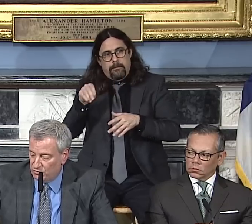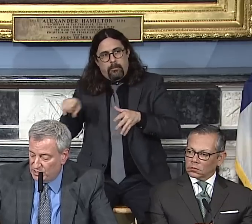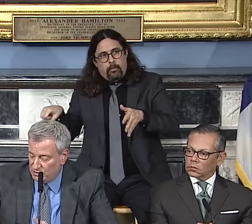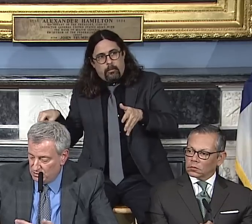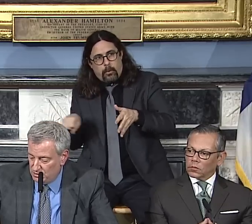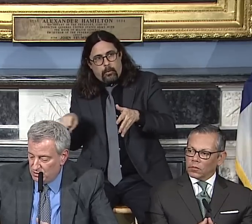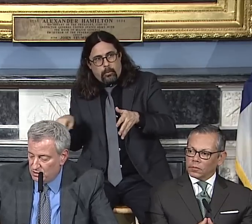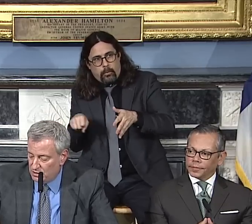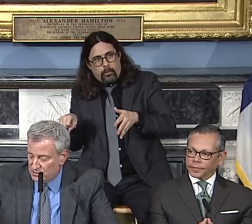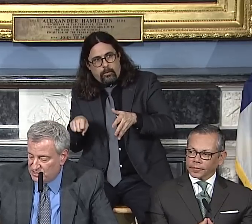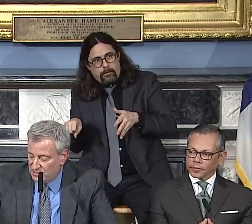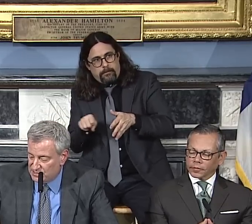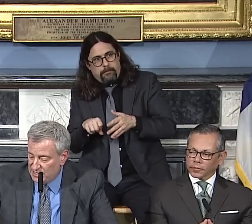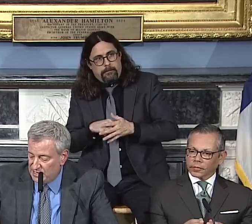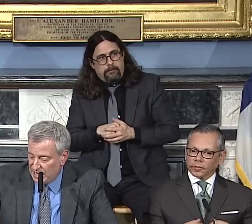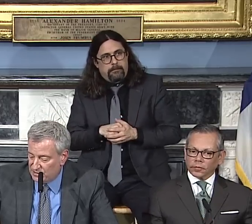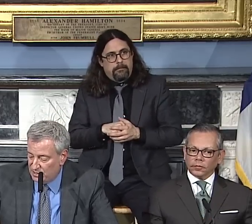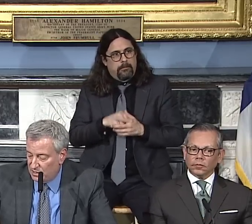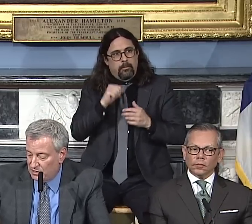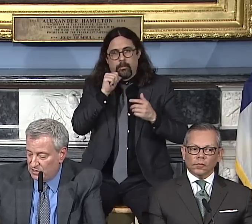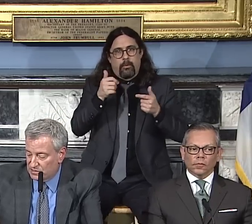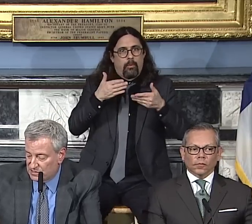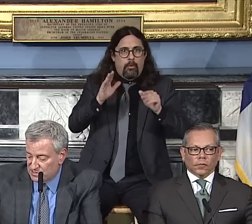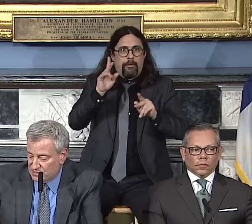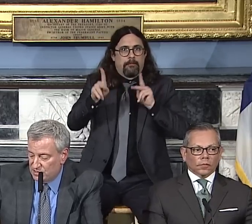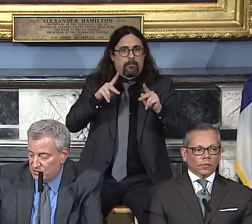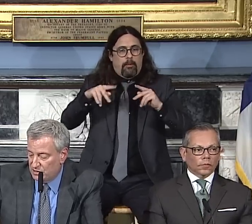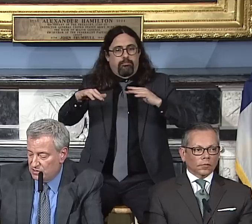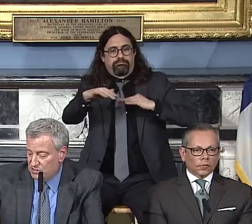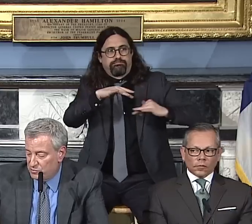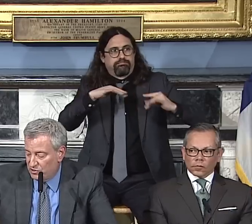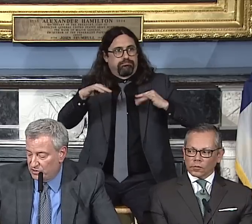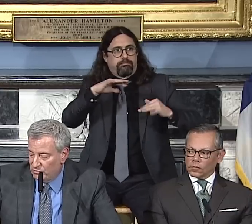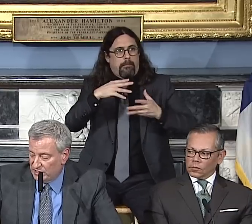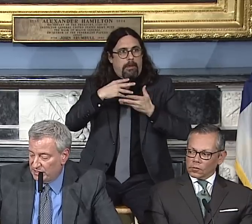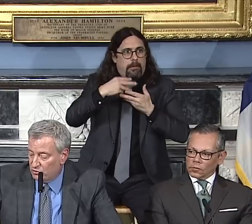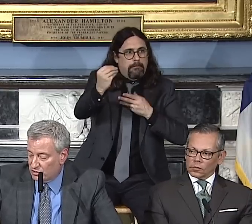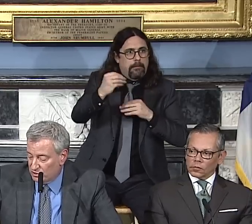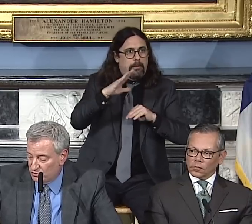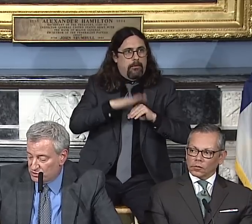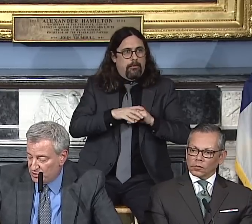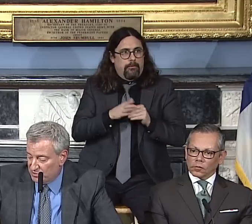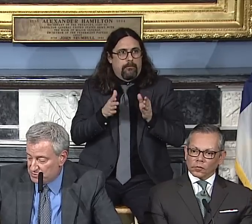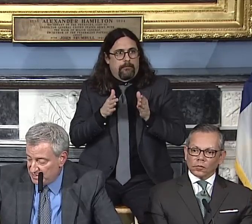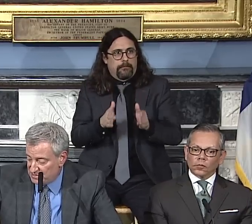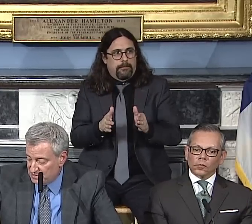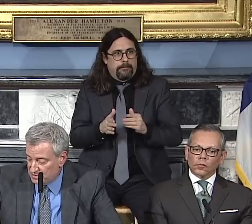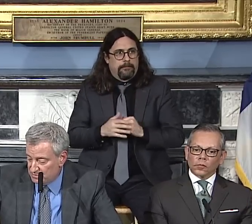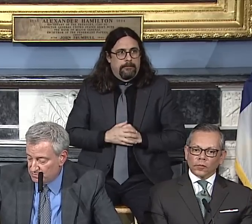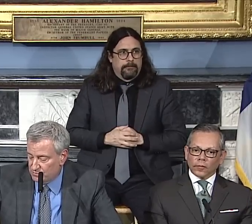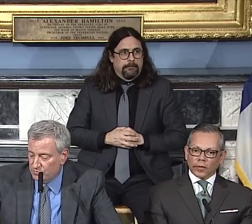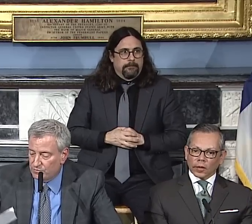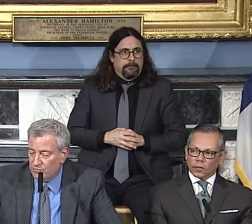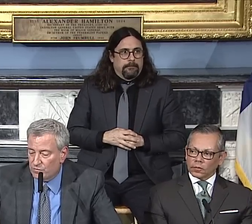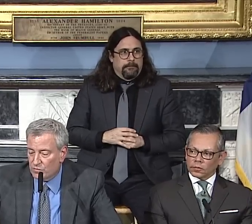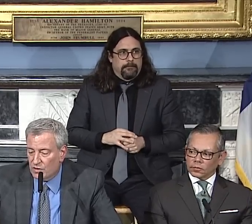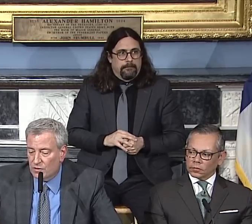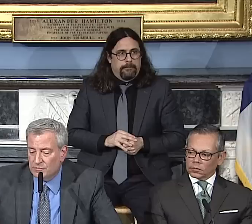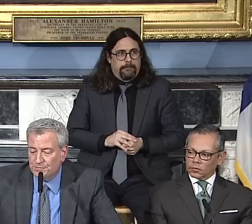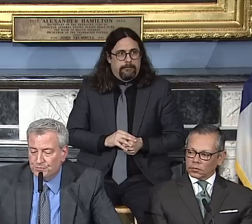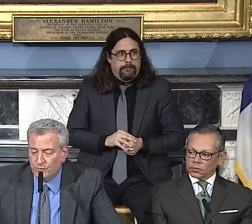obviously already seen the state acted on and is consistent is the ability to regulate or close public spaces.